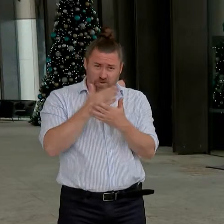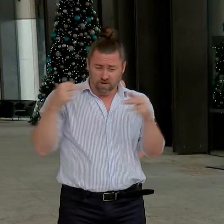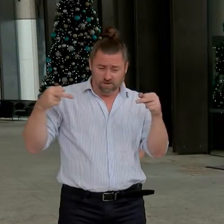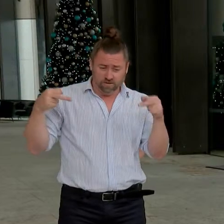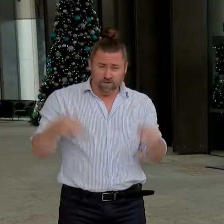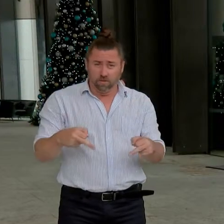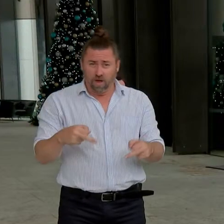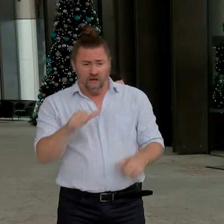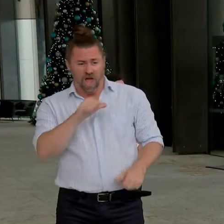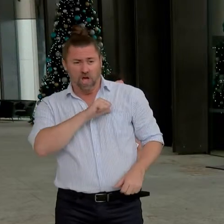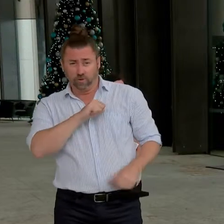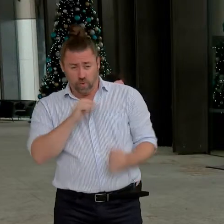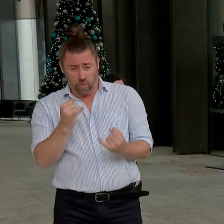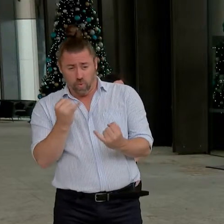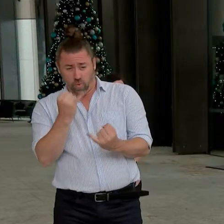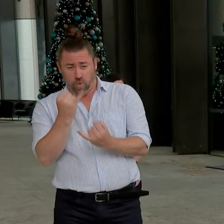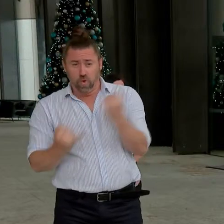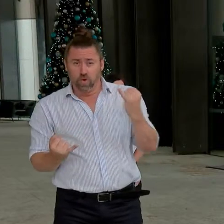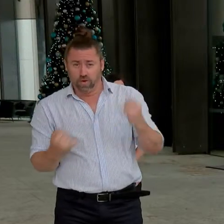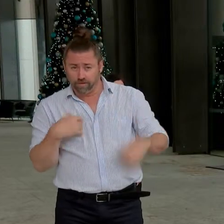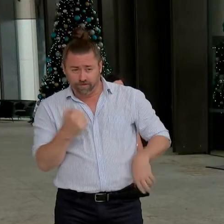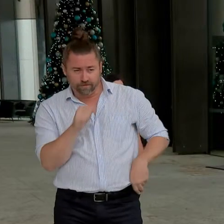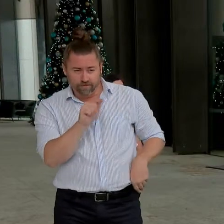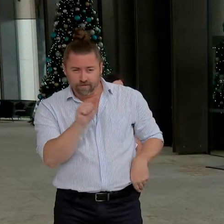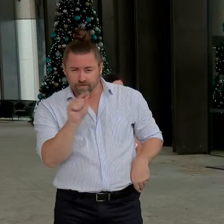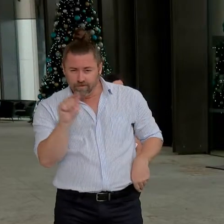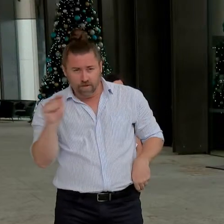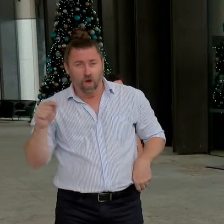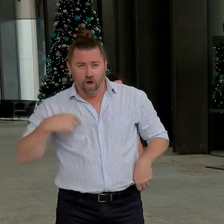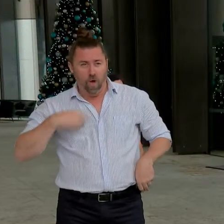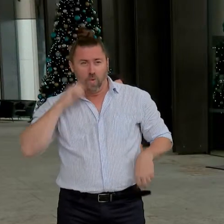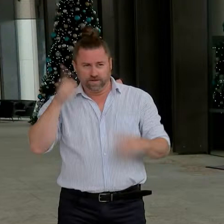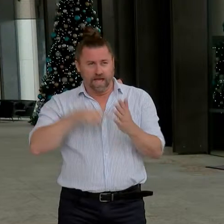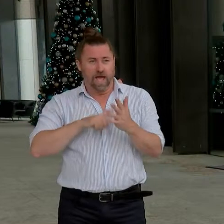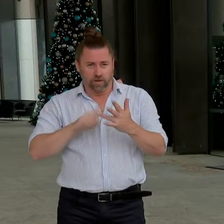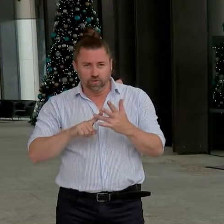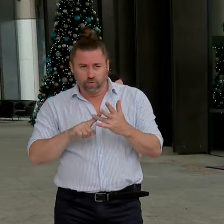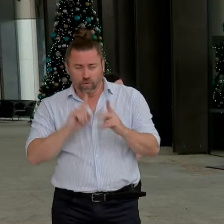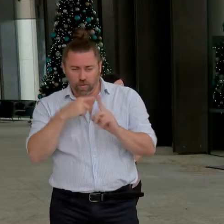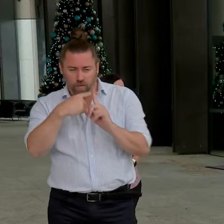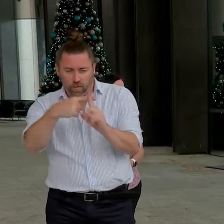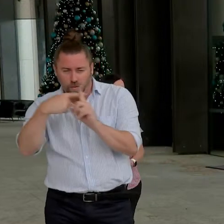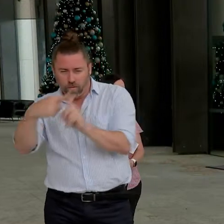will do targeted operations and take enforcement action as appropriate.